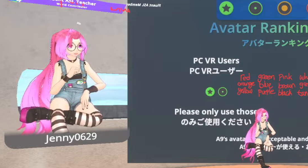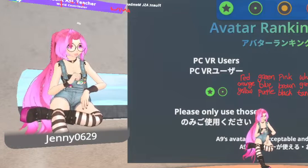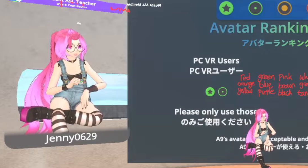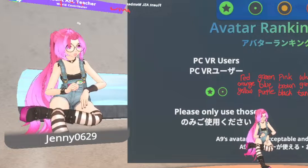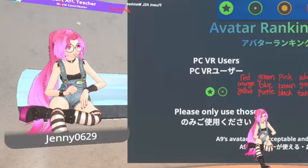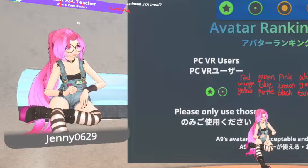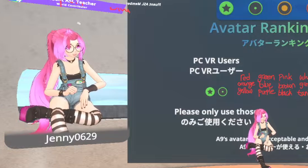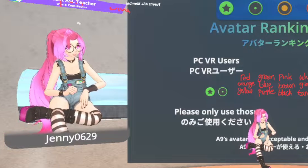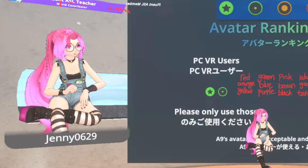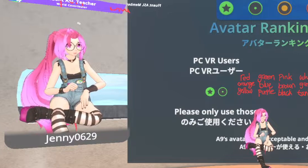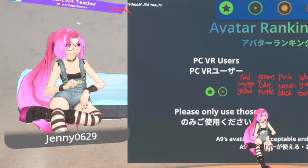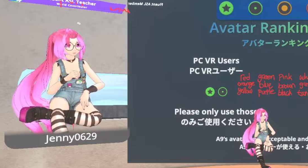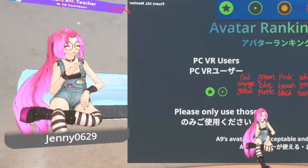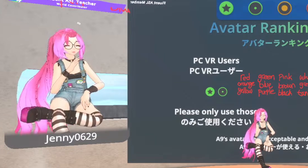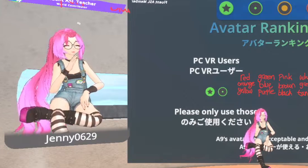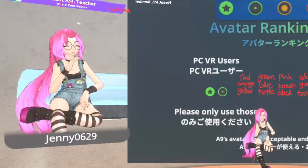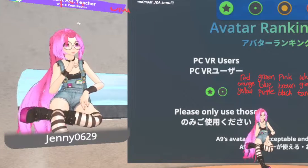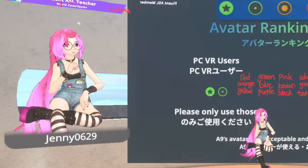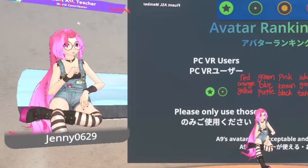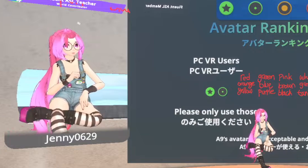Yum, yum, yeah. What does this mean?